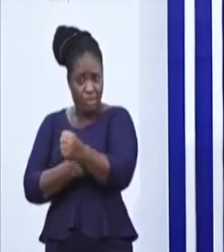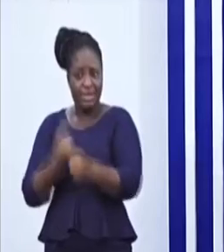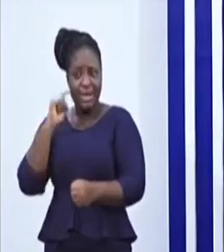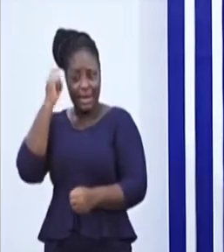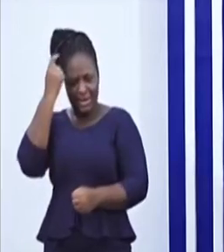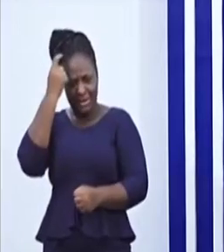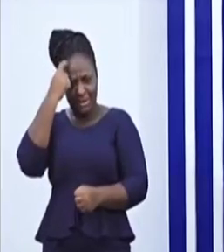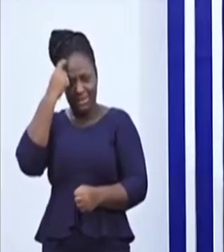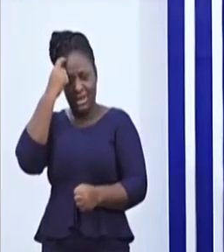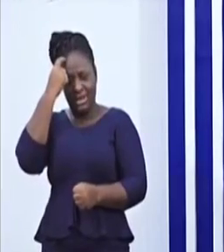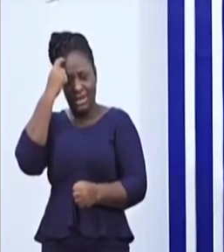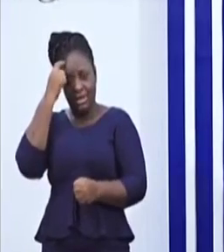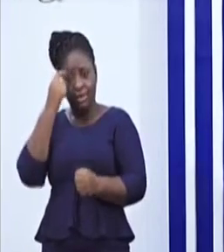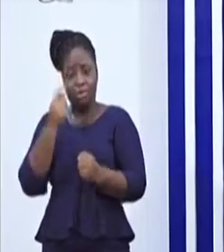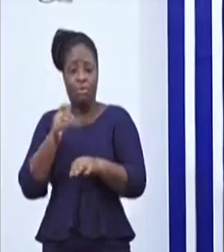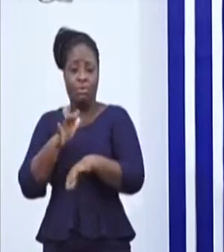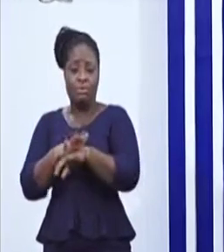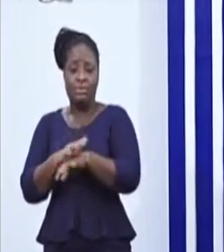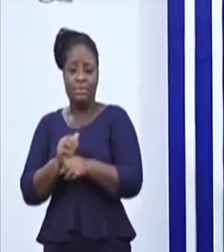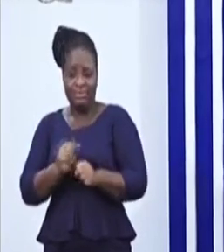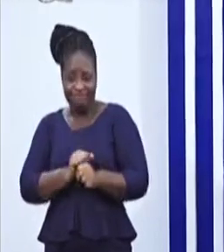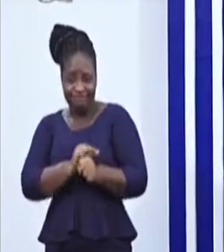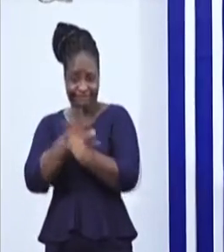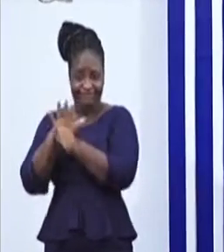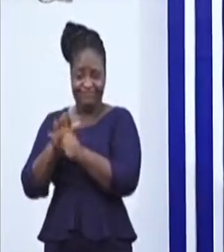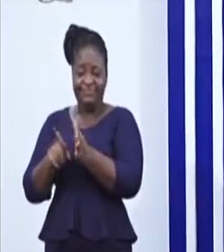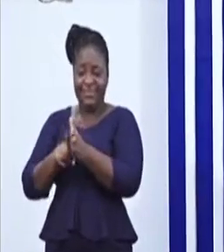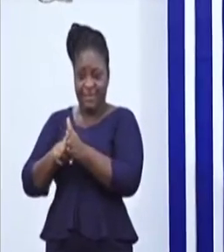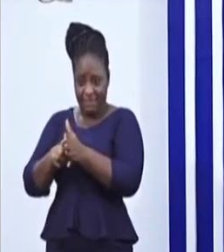deadly pandemic.